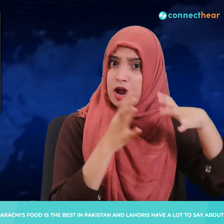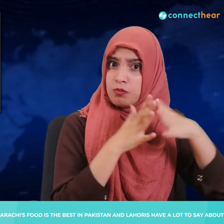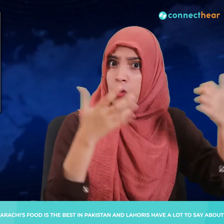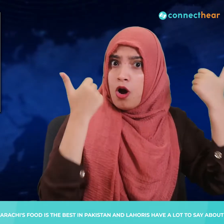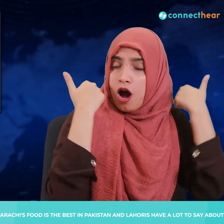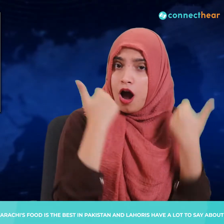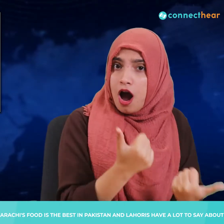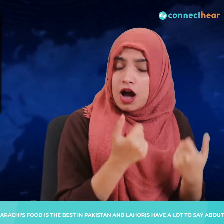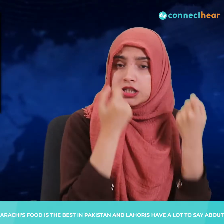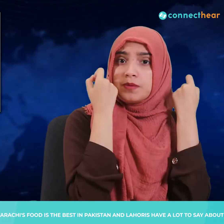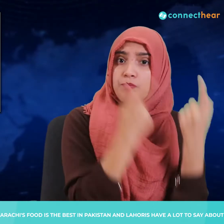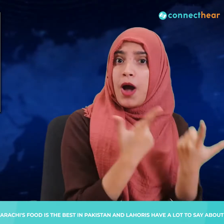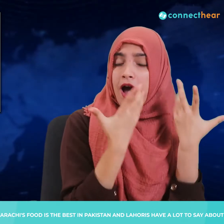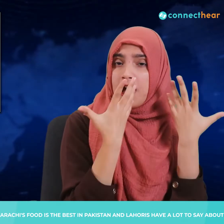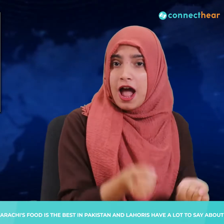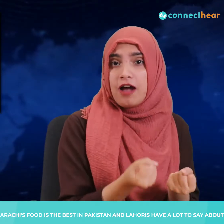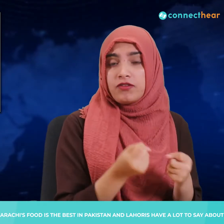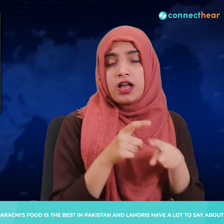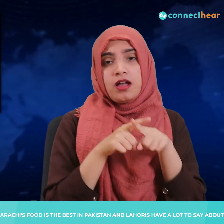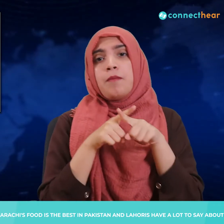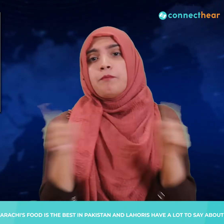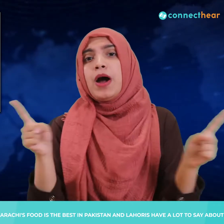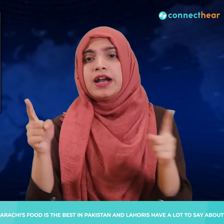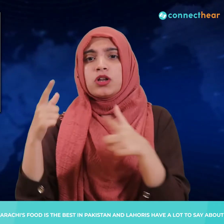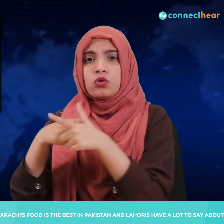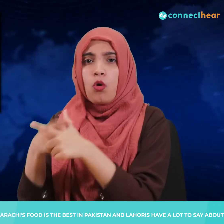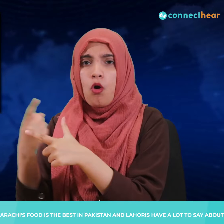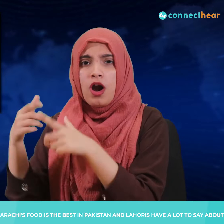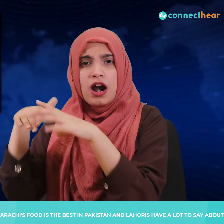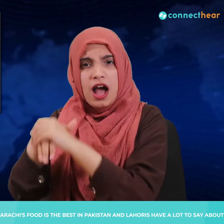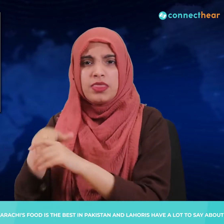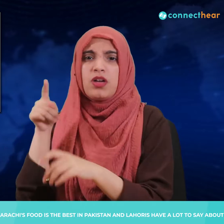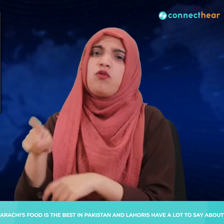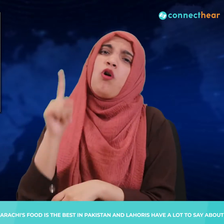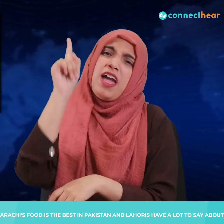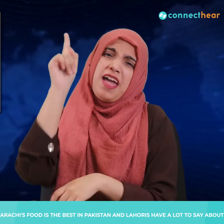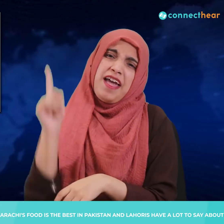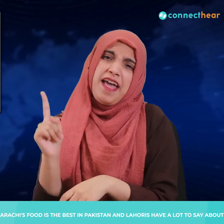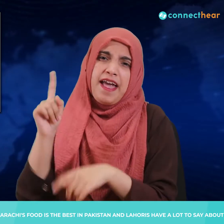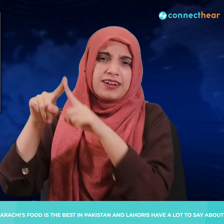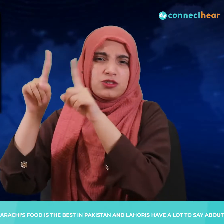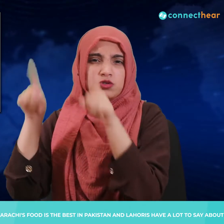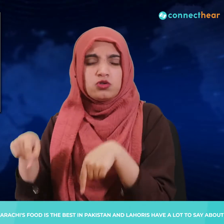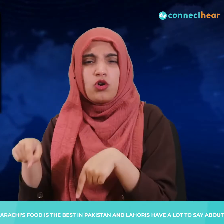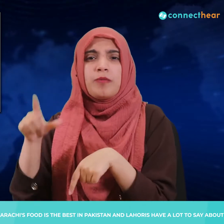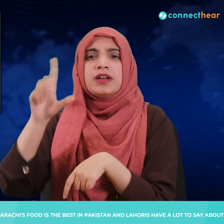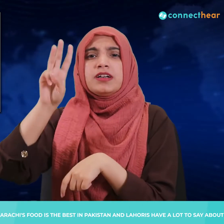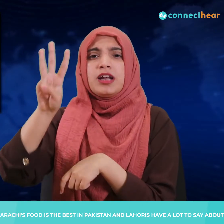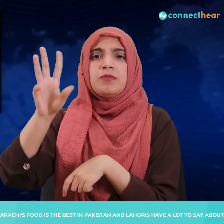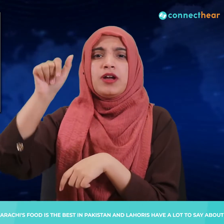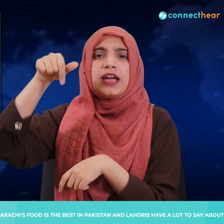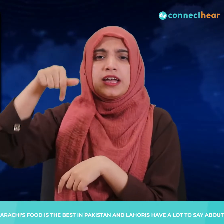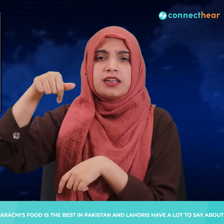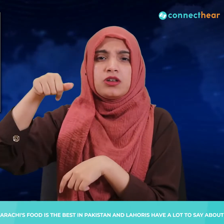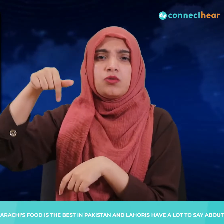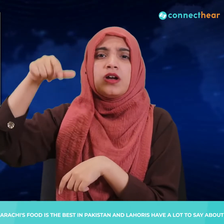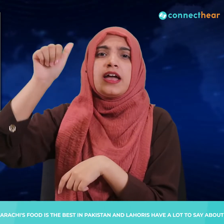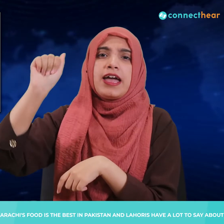Lahore, except perhaps Waqas biryani. Some say Waqas is not a biryani, he wrote on